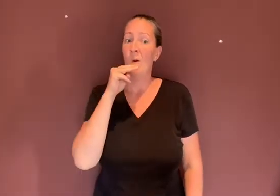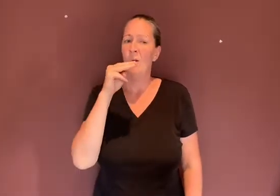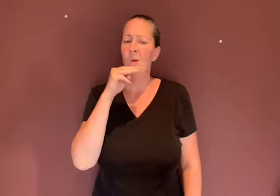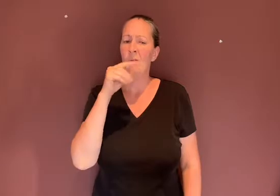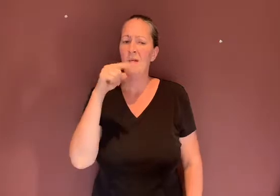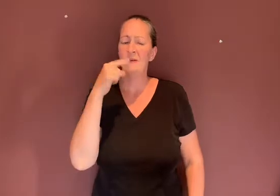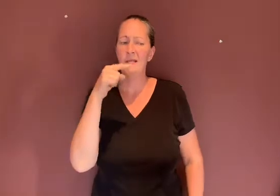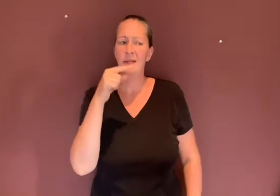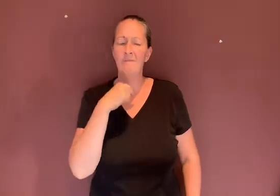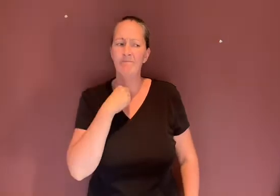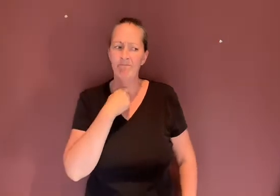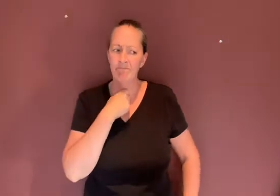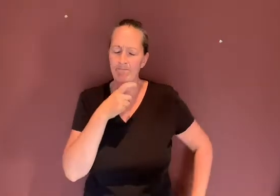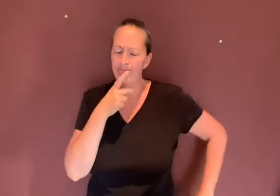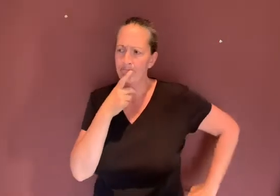Her mother said,